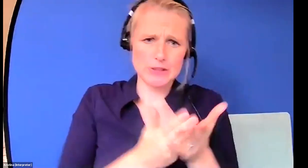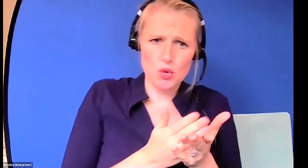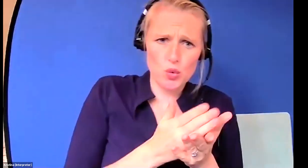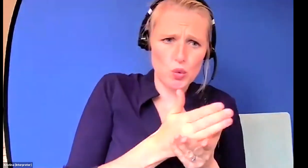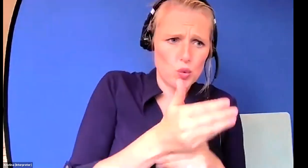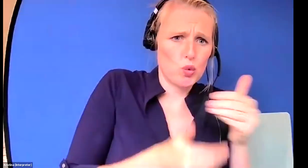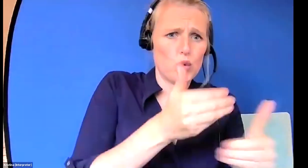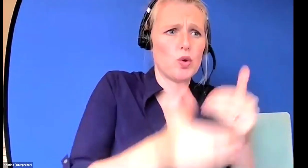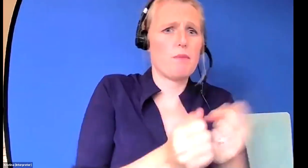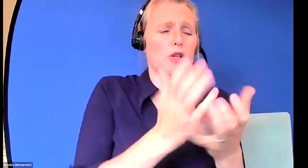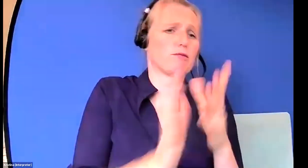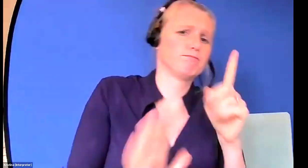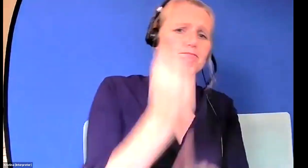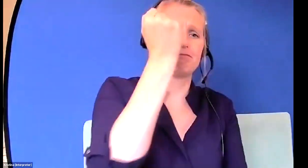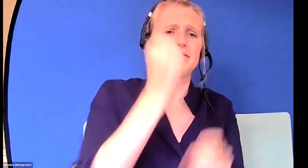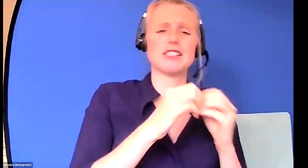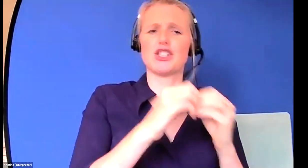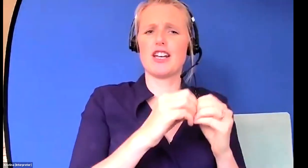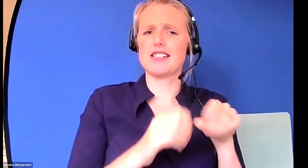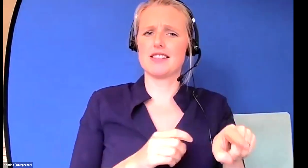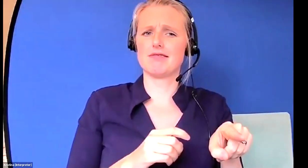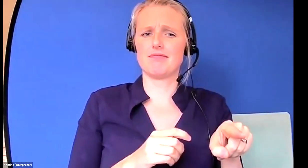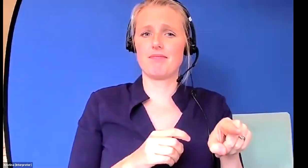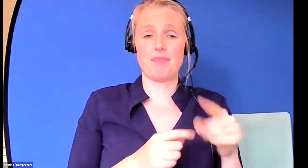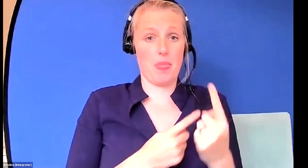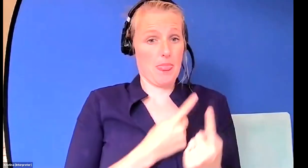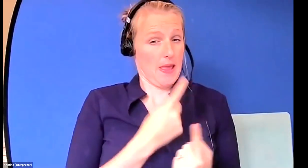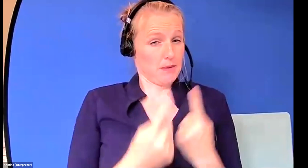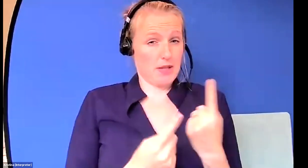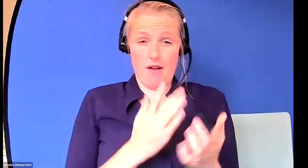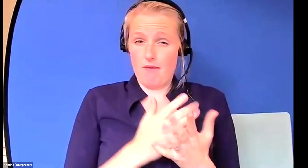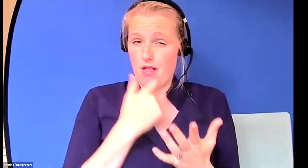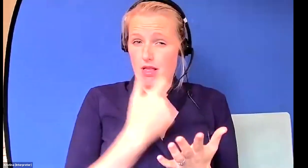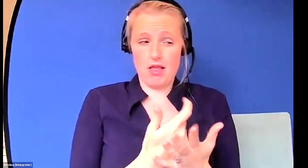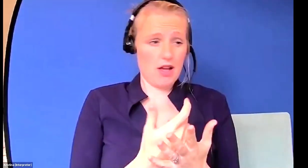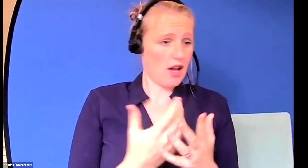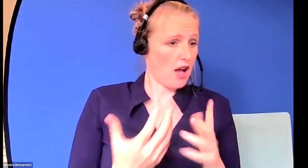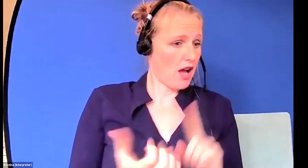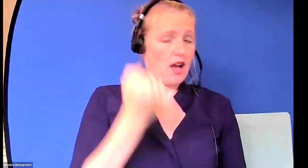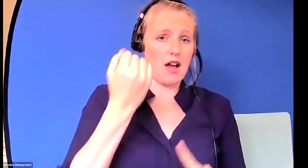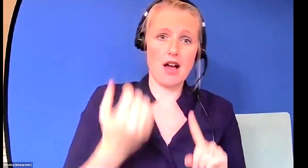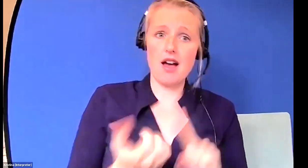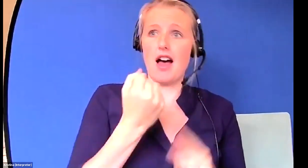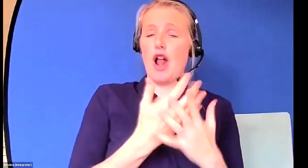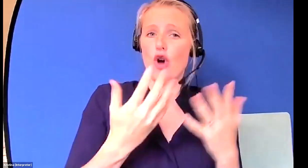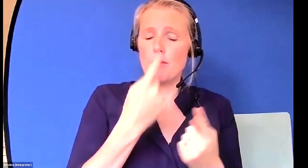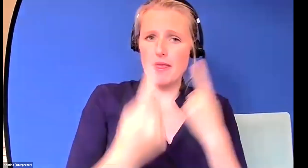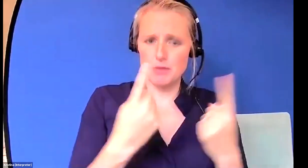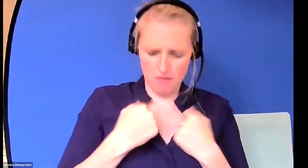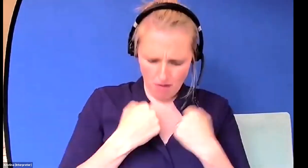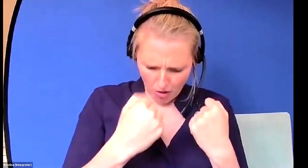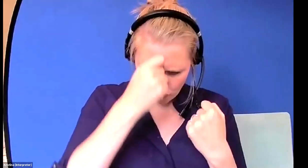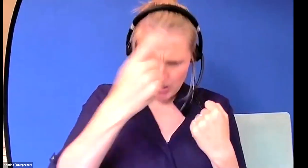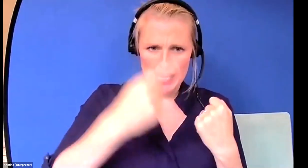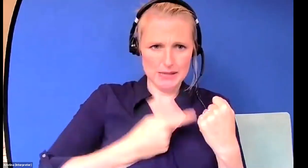studies. And in accomplishing this undertaking, they made new discoveries about themselves and their strengths, as well as about their